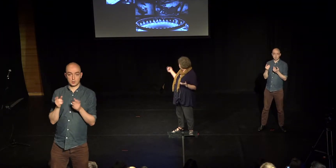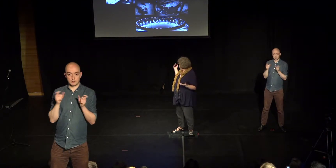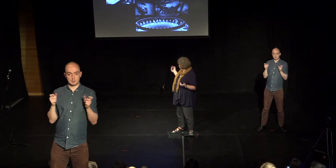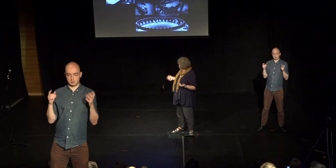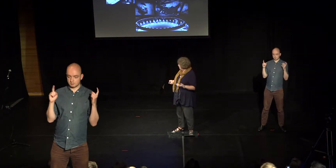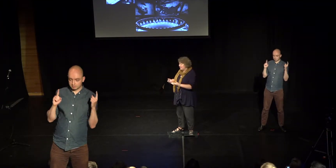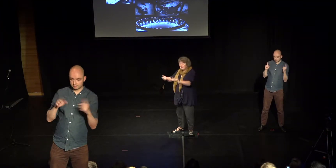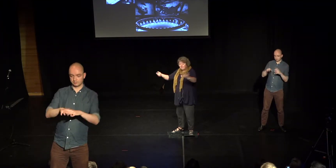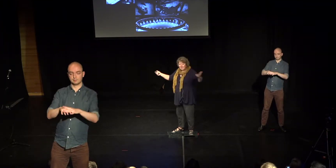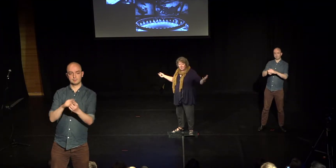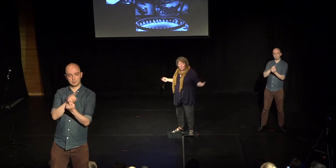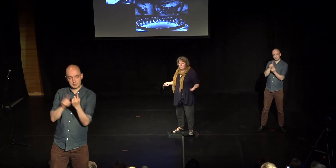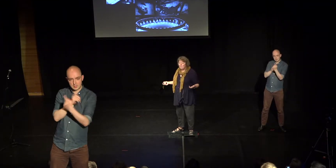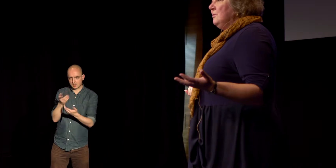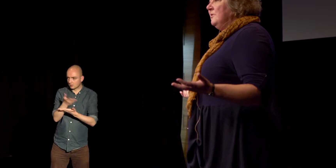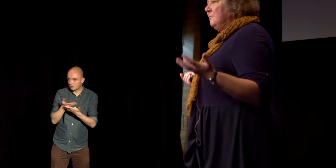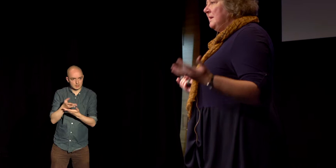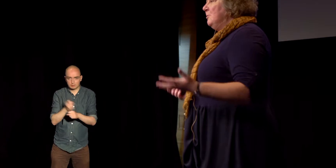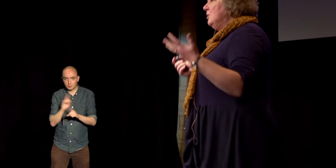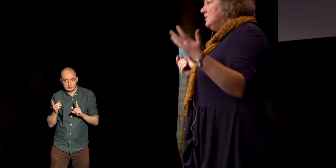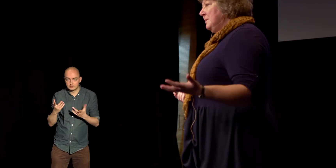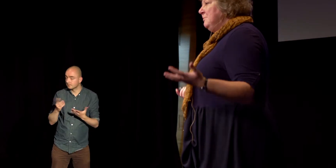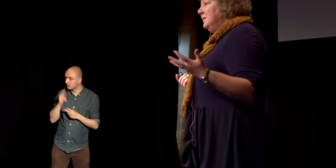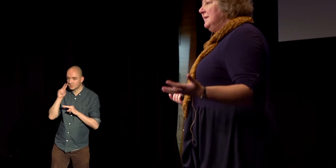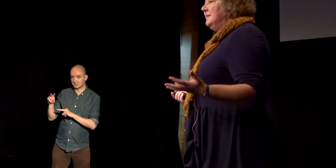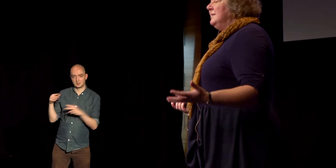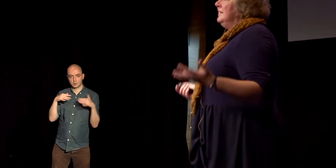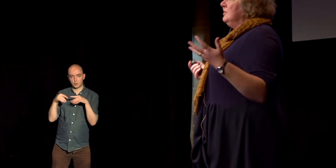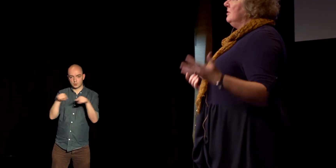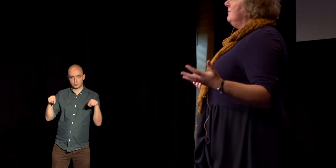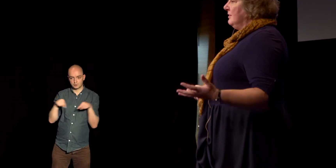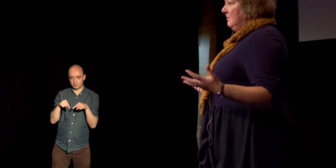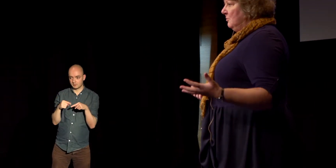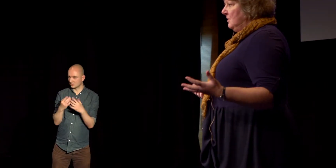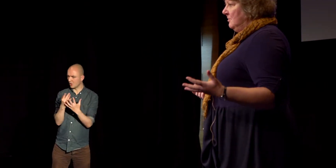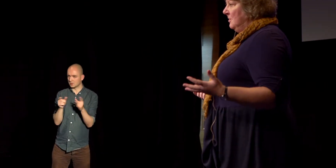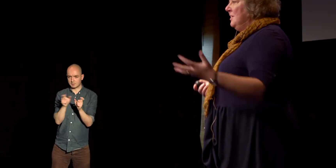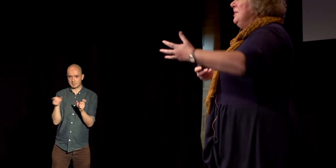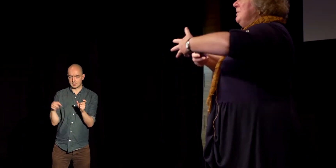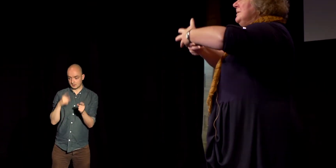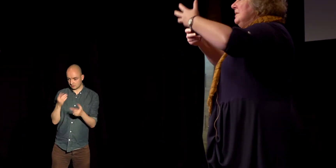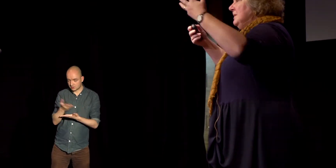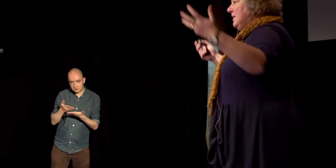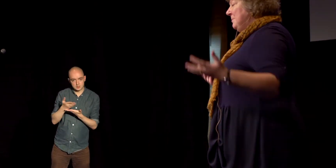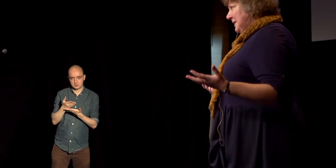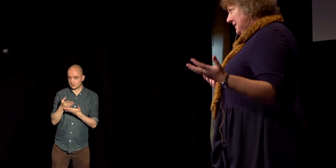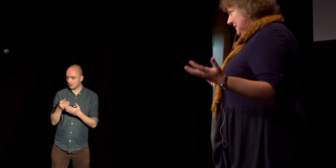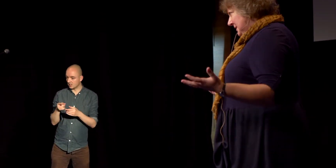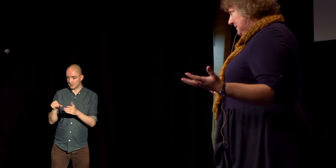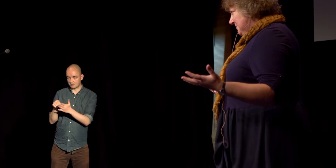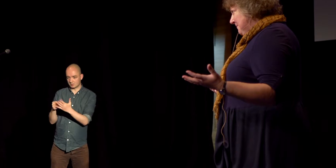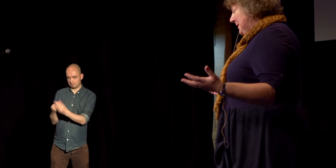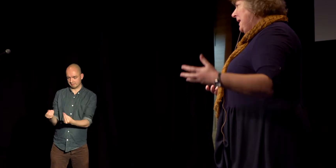about it, that's on the bottom right there. There's a big war room full of people, lots of people needed to try and figure out what to do. Because it's a really